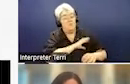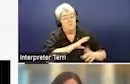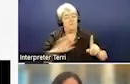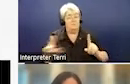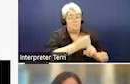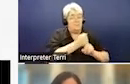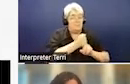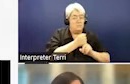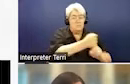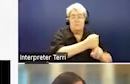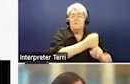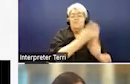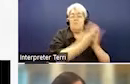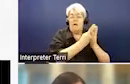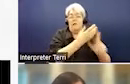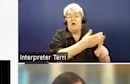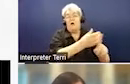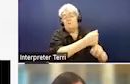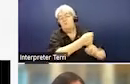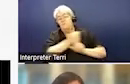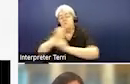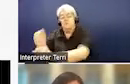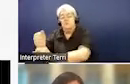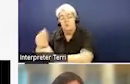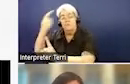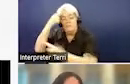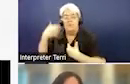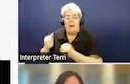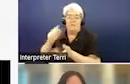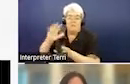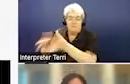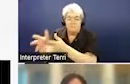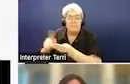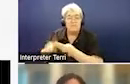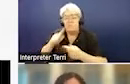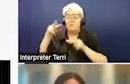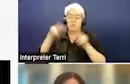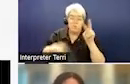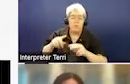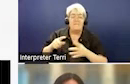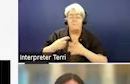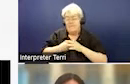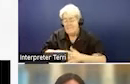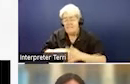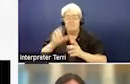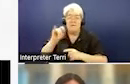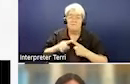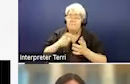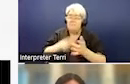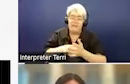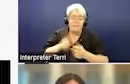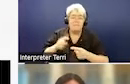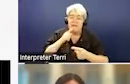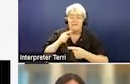care system. That's why if you look at the very beginning of CIT, it was mandated that we had to have a dedicated